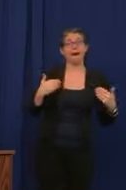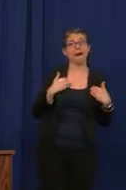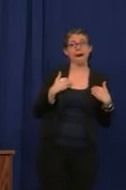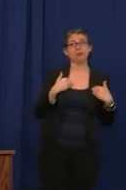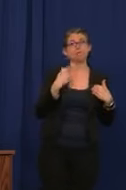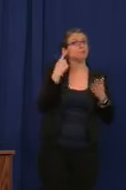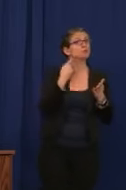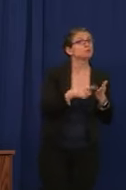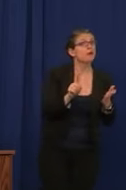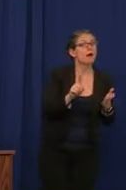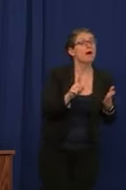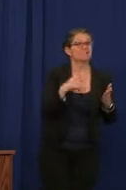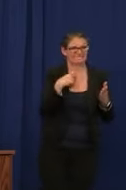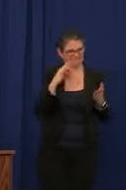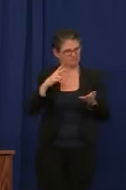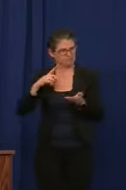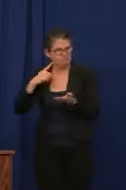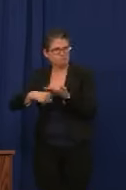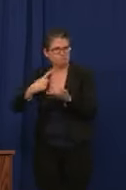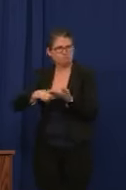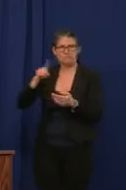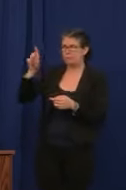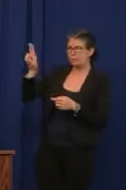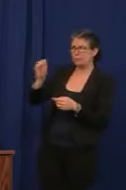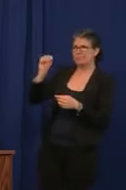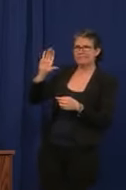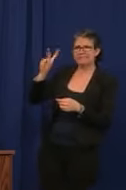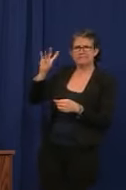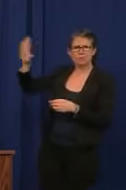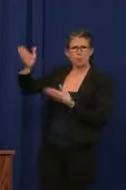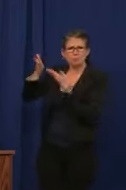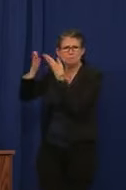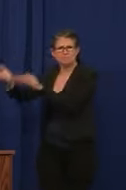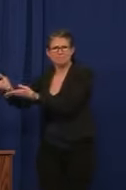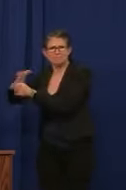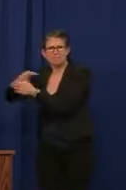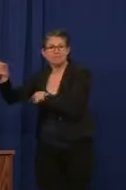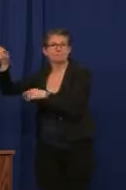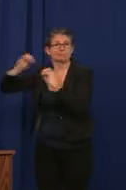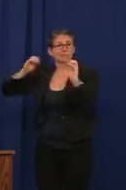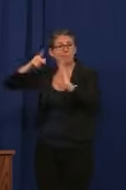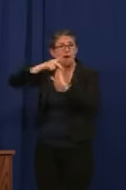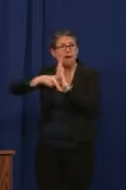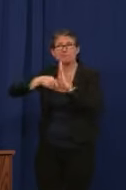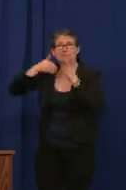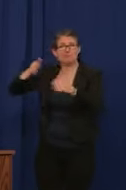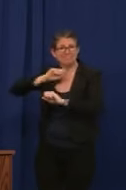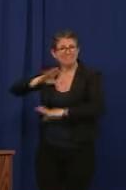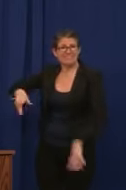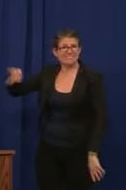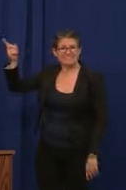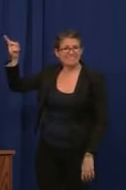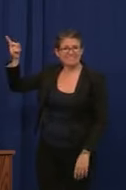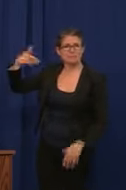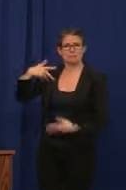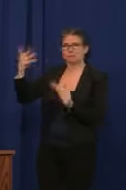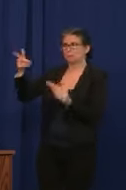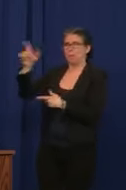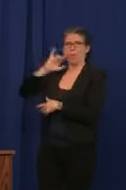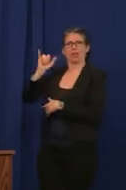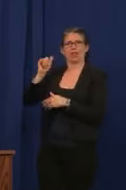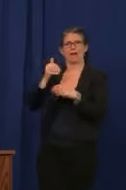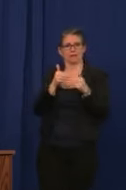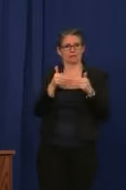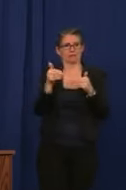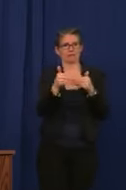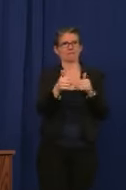because as you can imagine, there's not really a model in place to help us think about how we should go about this. We're one of the first states that